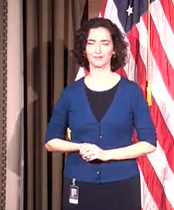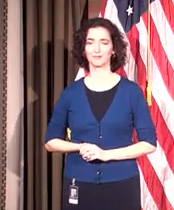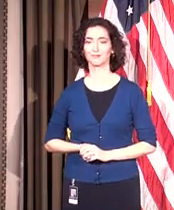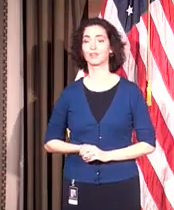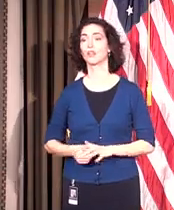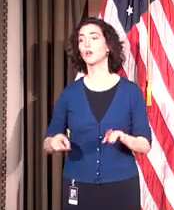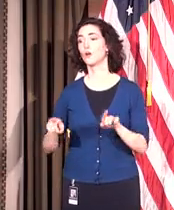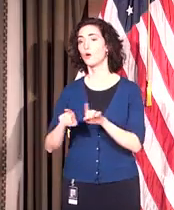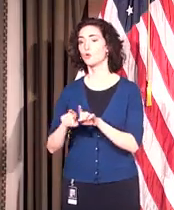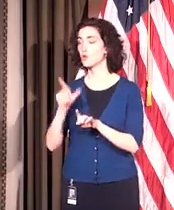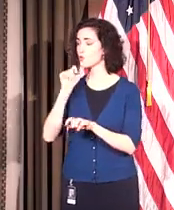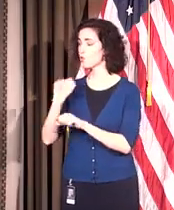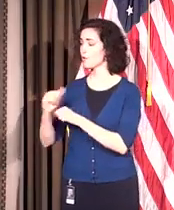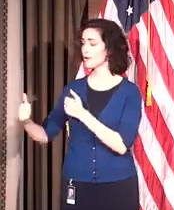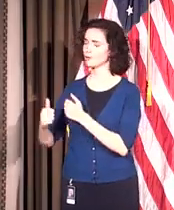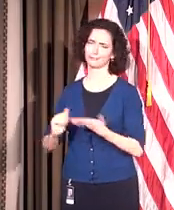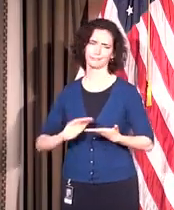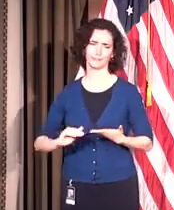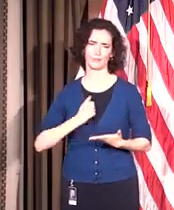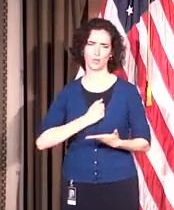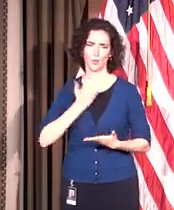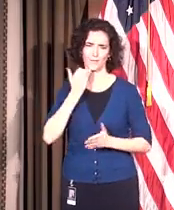of our employees,